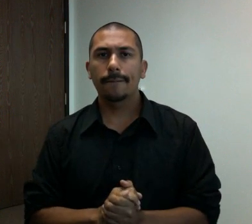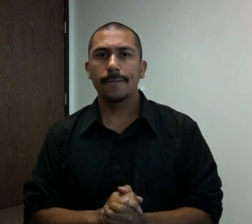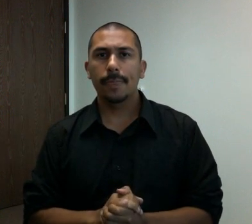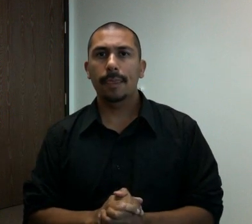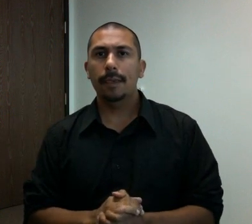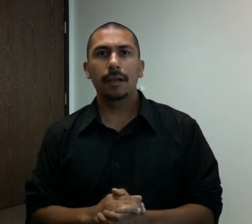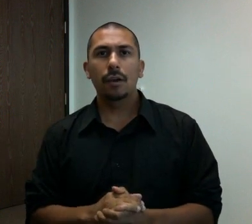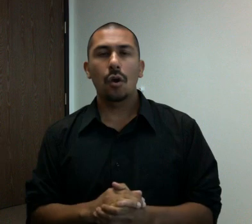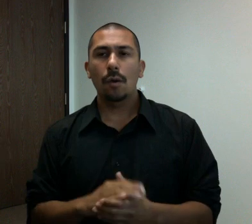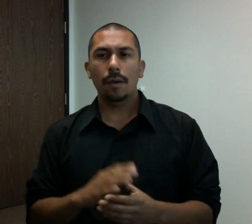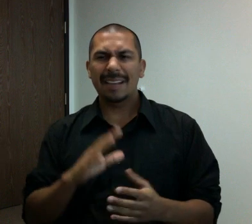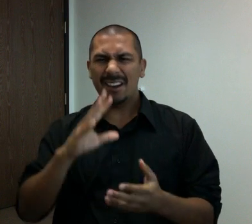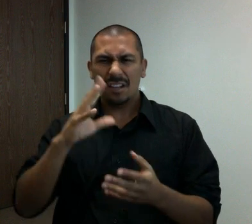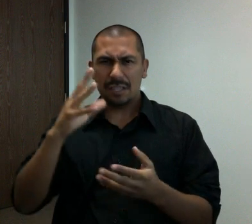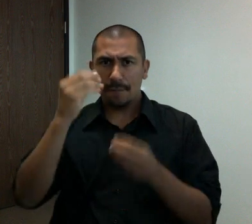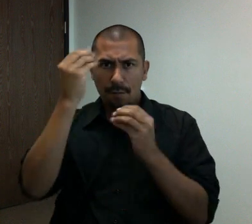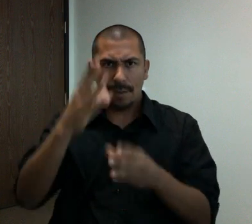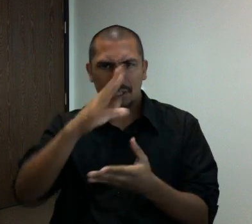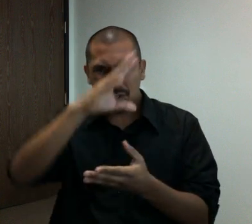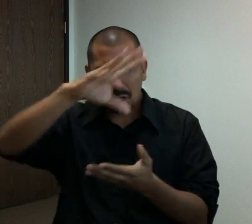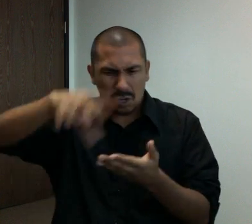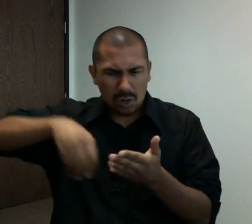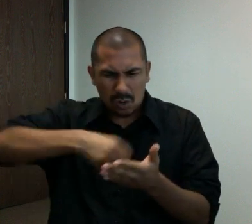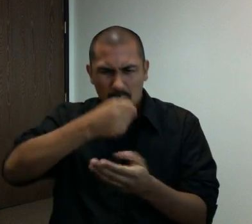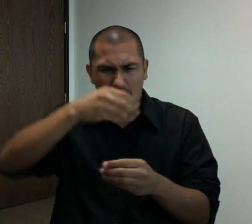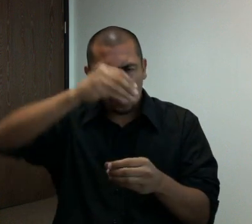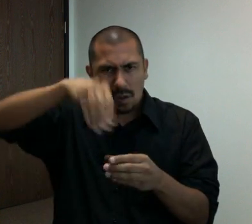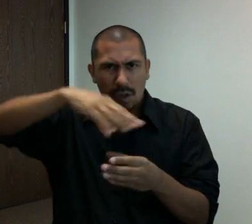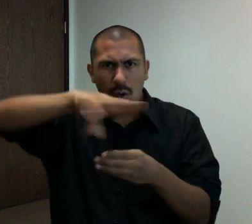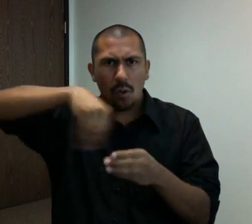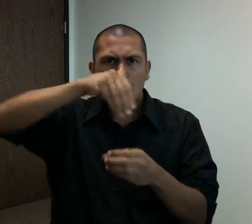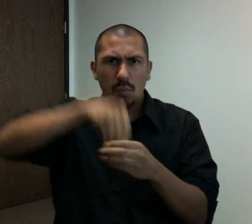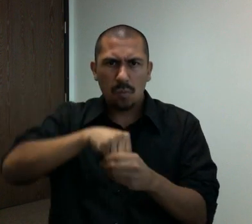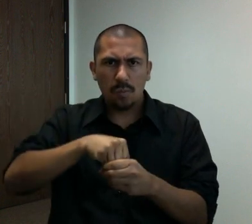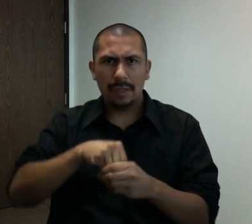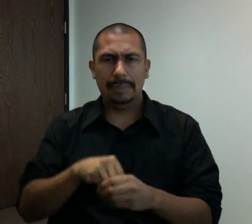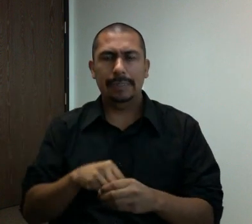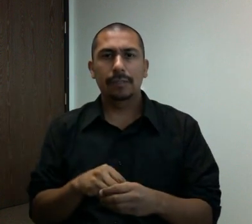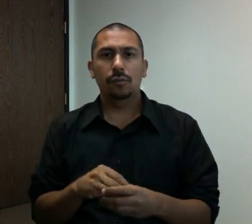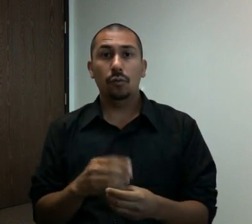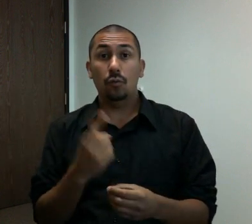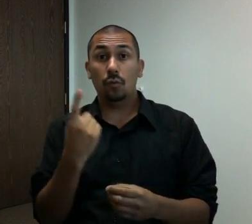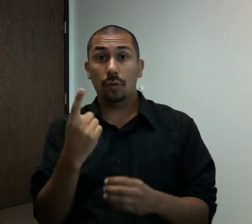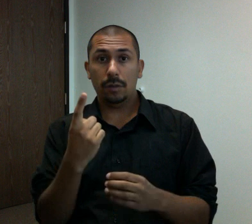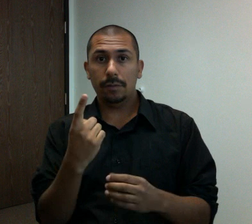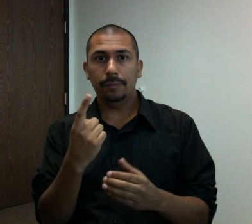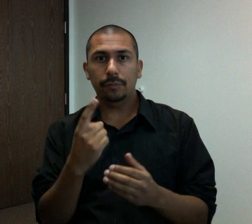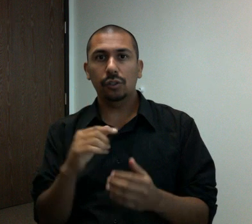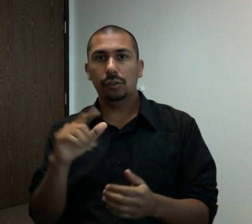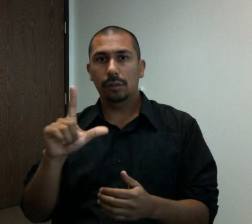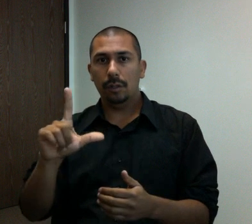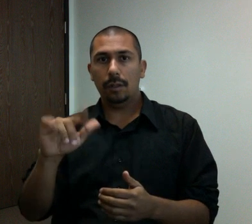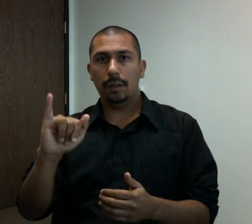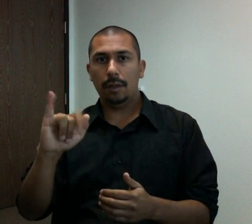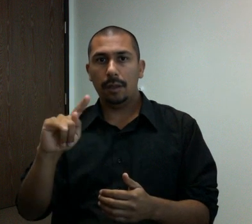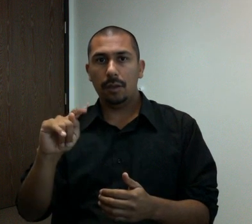piece at the end. So it's sort of like writing a little literature review, if you will. Certainly not like a master's